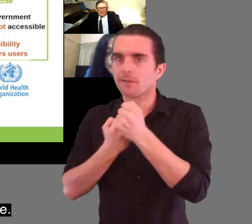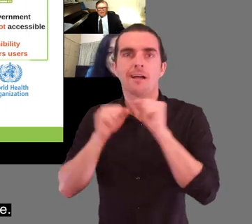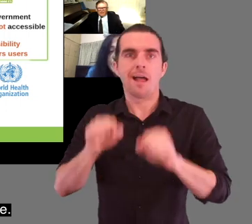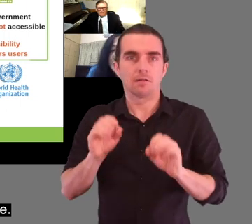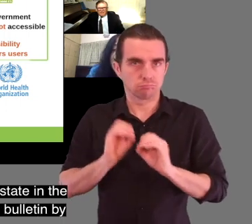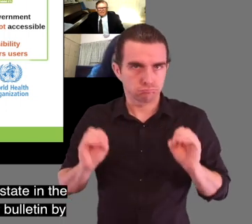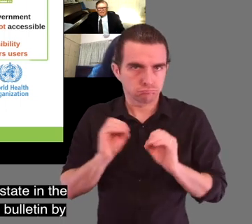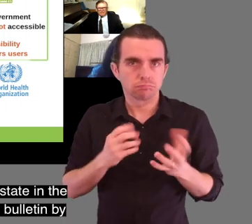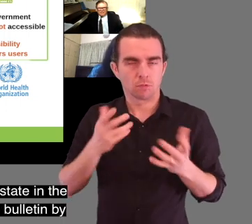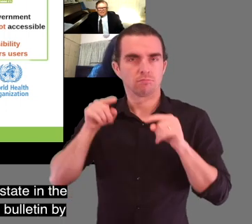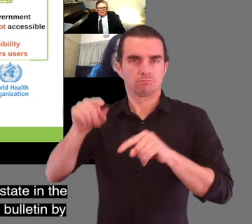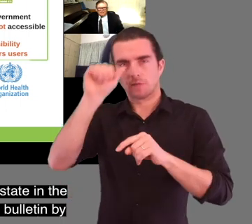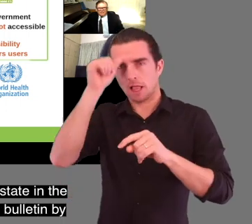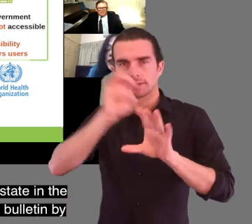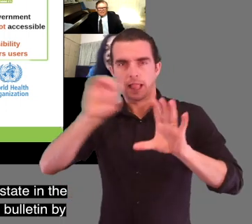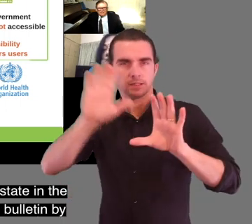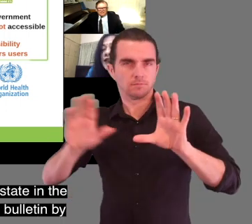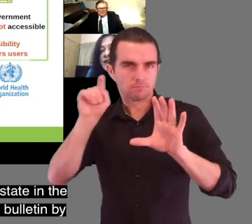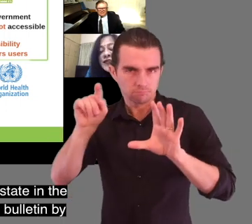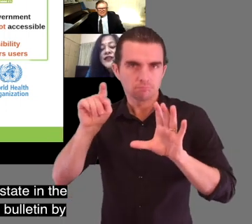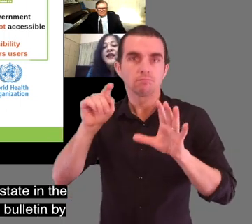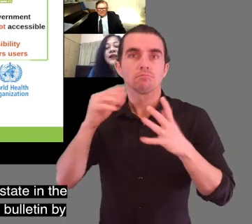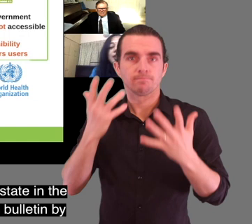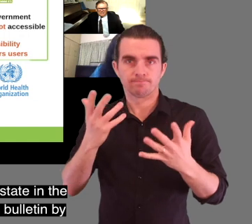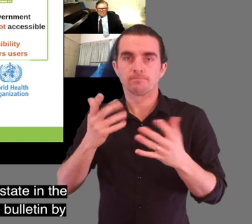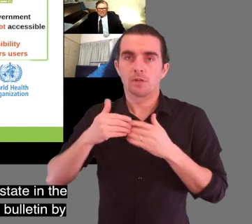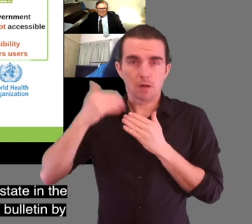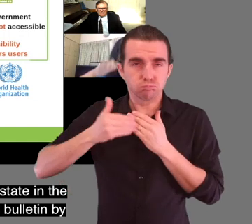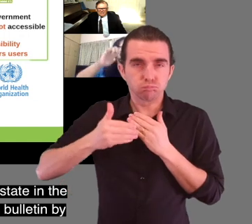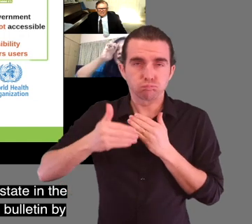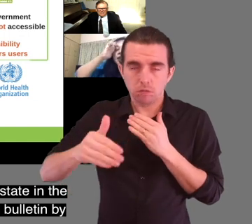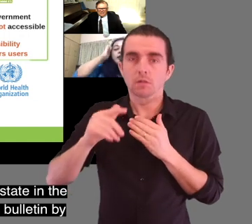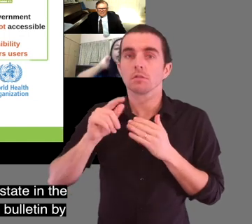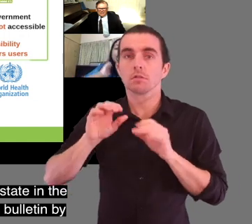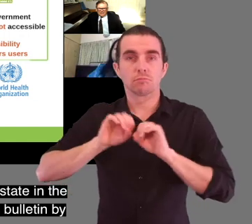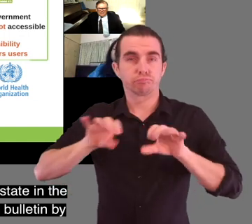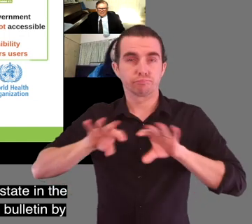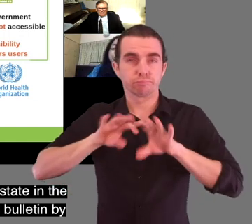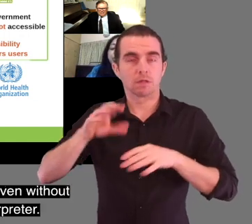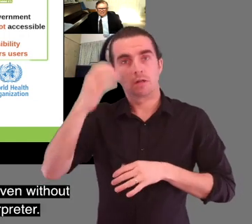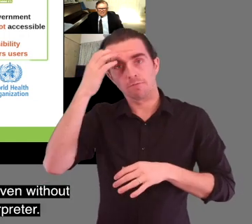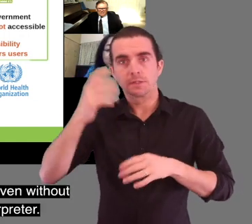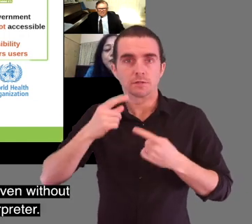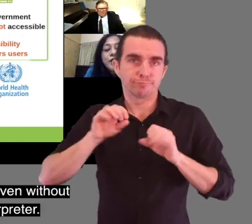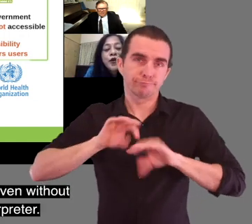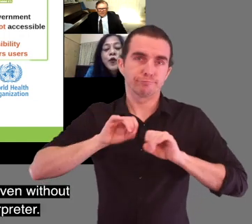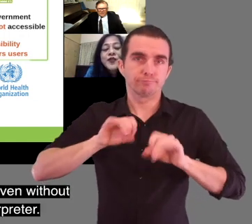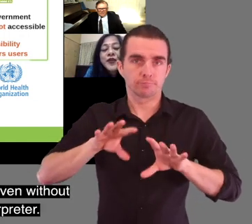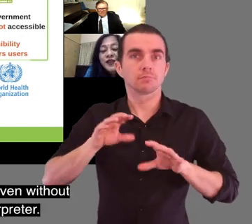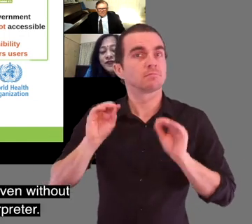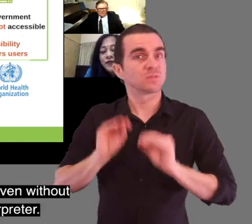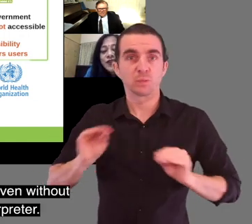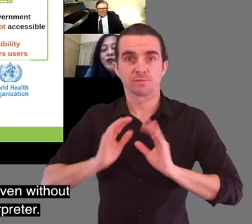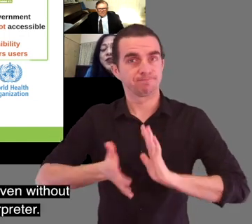available. In Odisha, in the eastern state in the country of India, the daily bulletin by government was